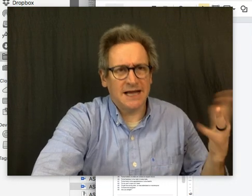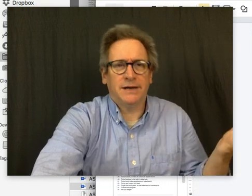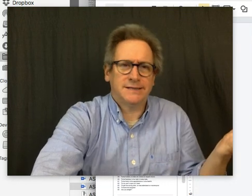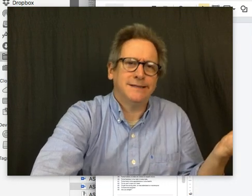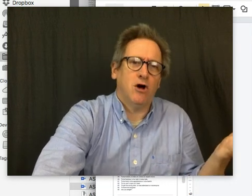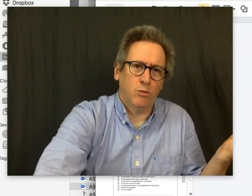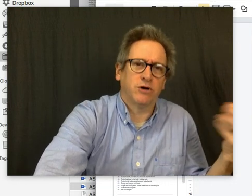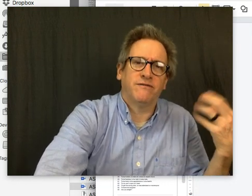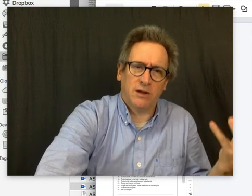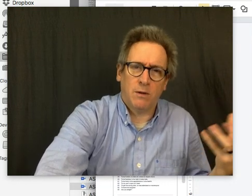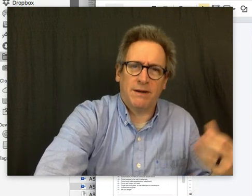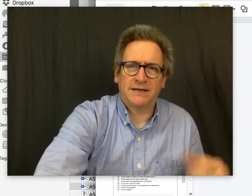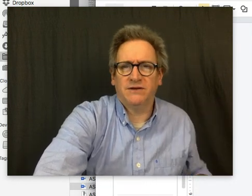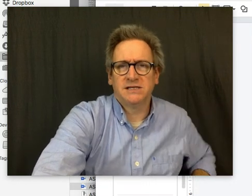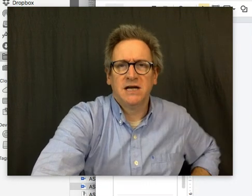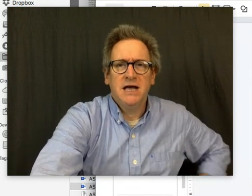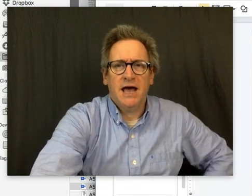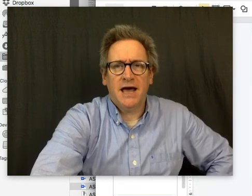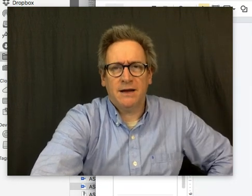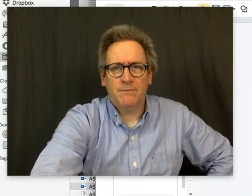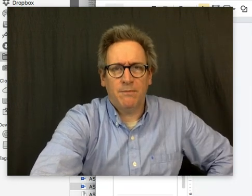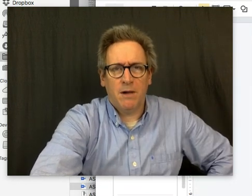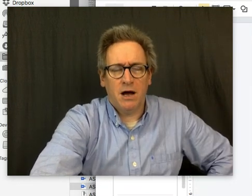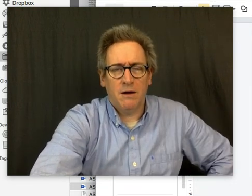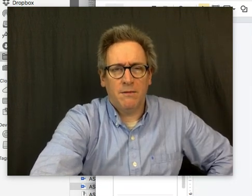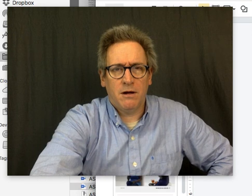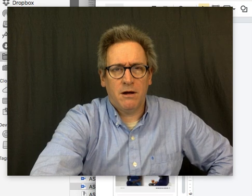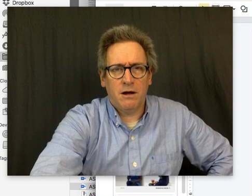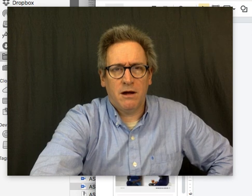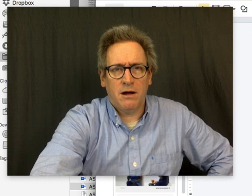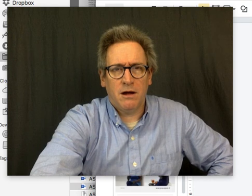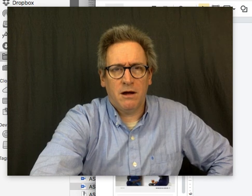exercise at the end, basically the homework or the follow-up activities. And